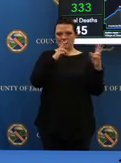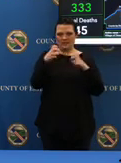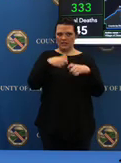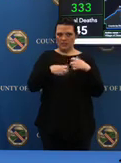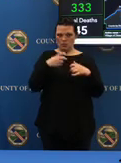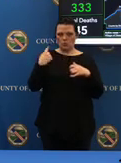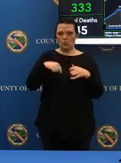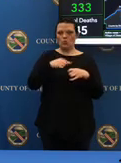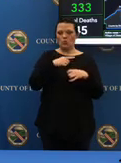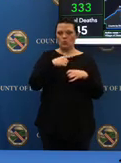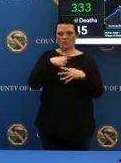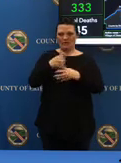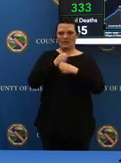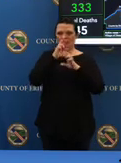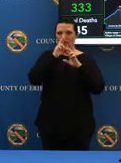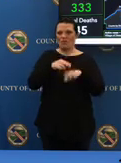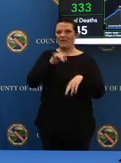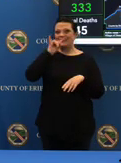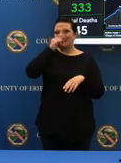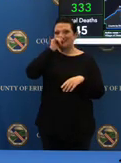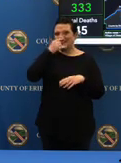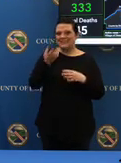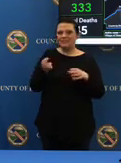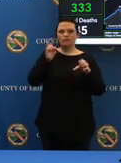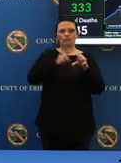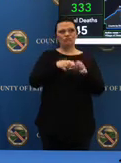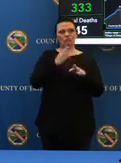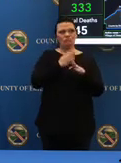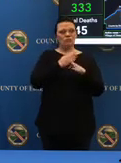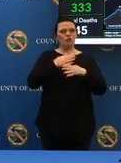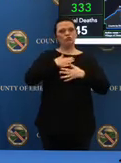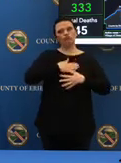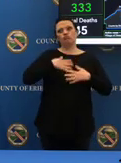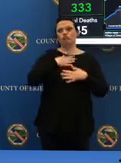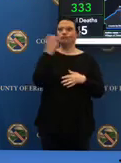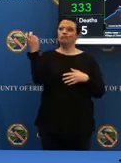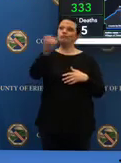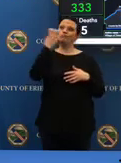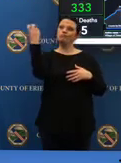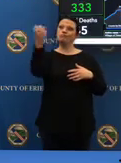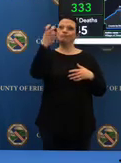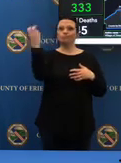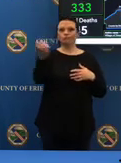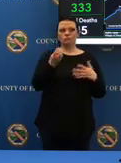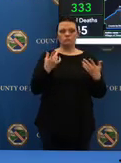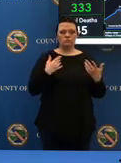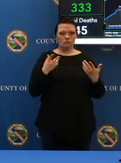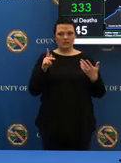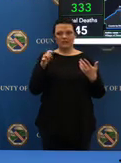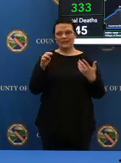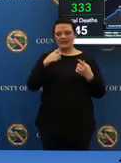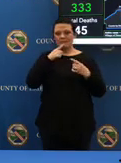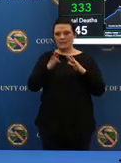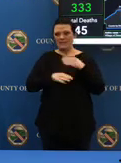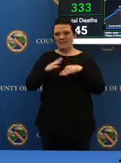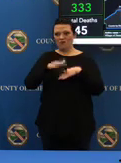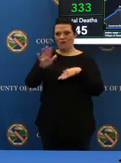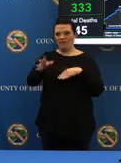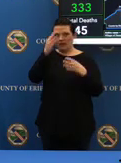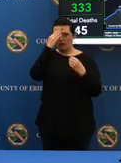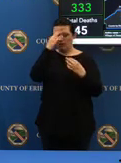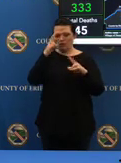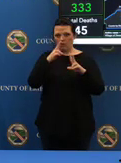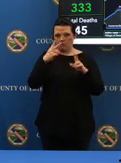getting reports that kids were getting on the bus and just sort of joyriding. Kim said based on their own data analytics